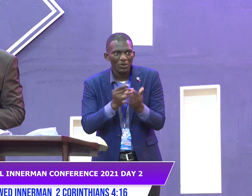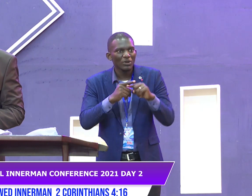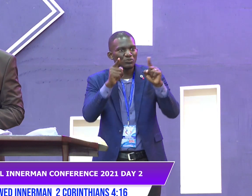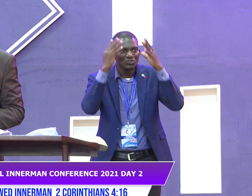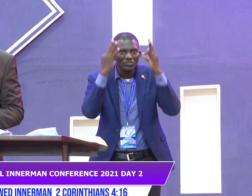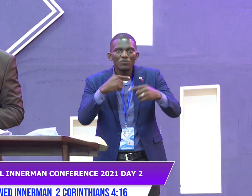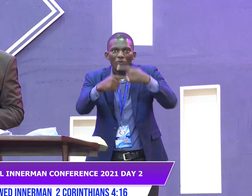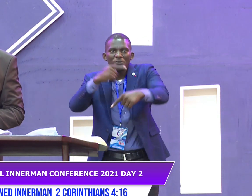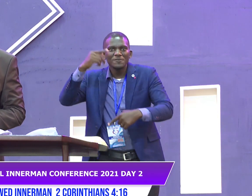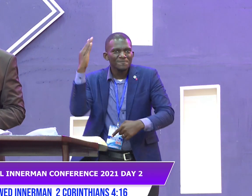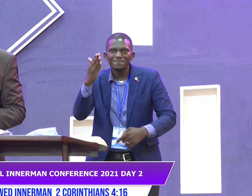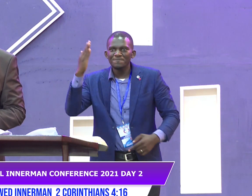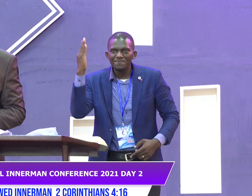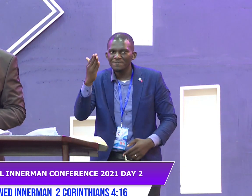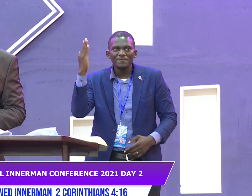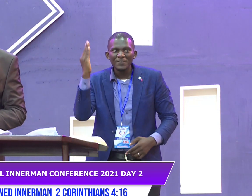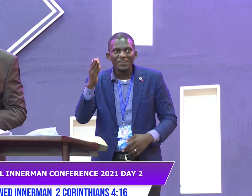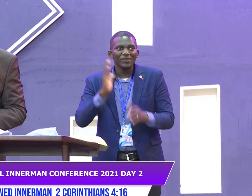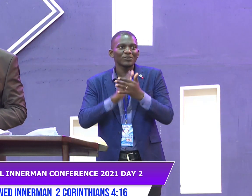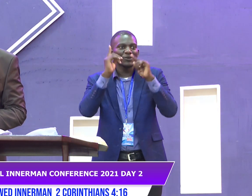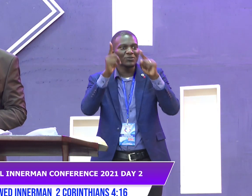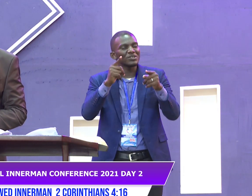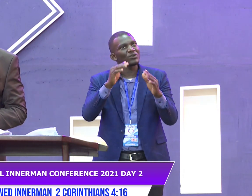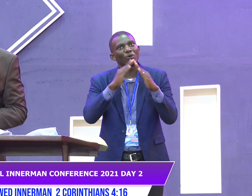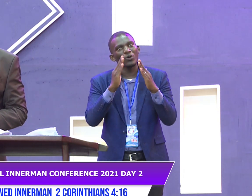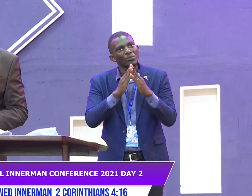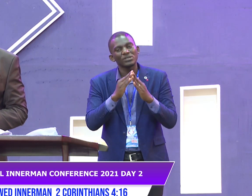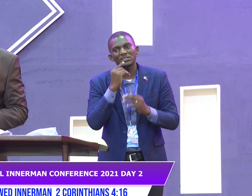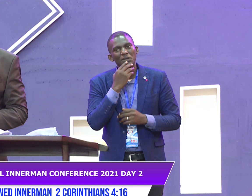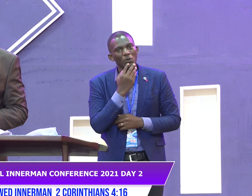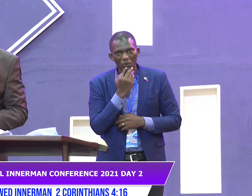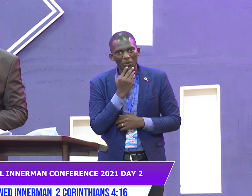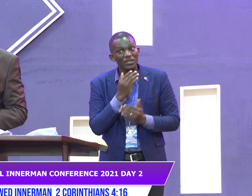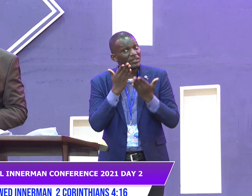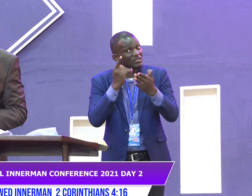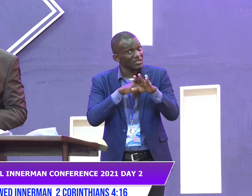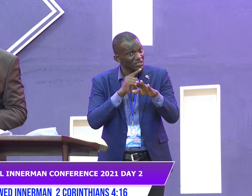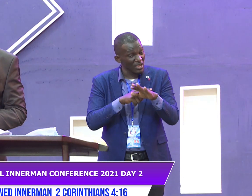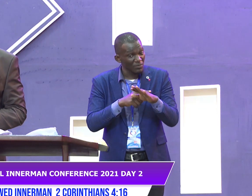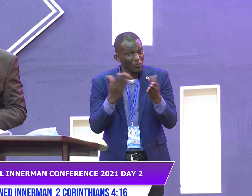Times when I'm done with the preaching and then goes back home and then says, there's a moment where you are supposed to end.